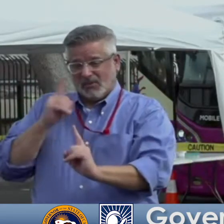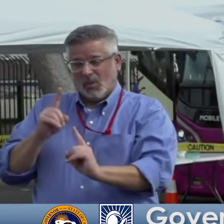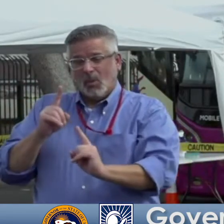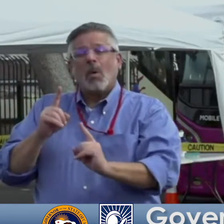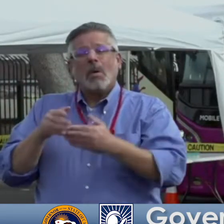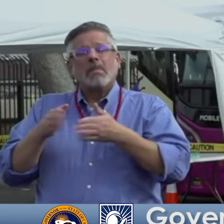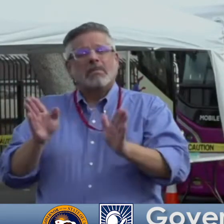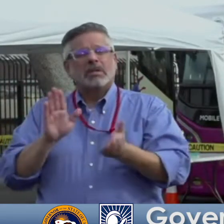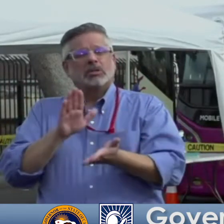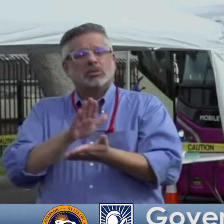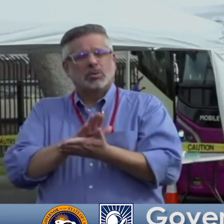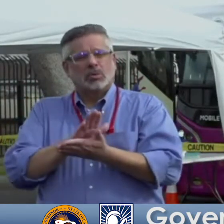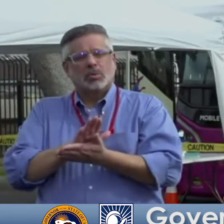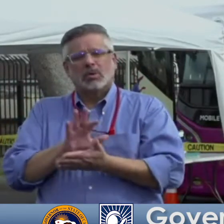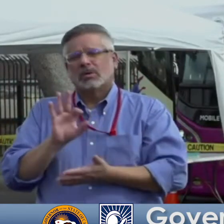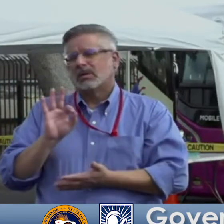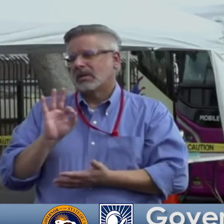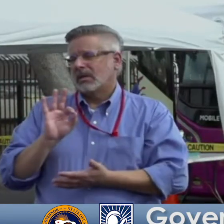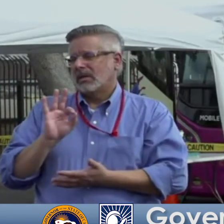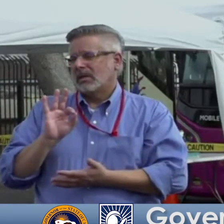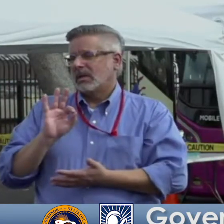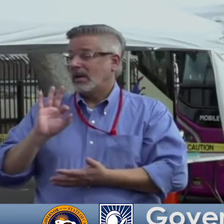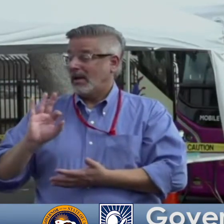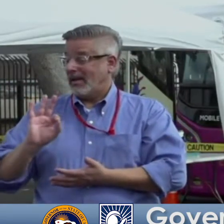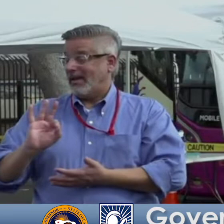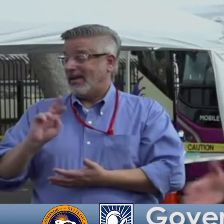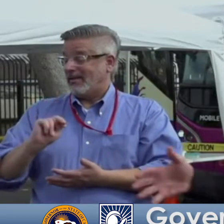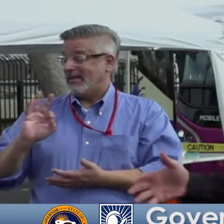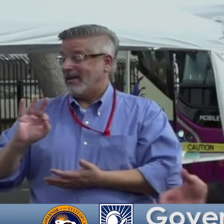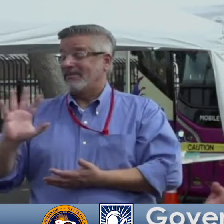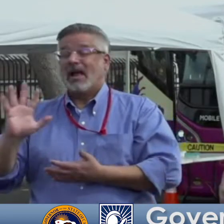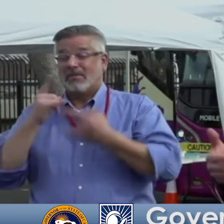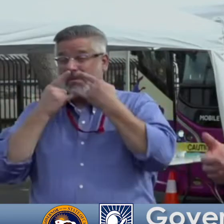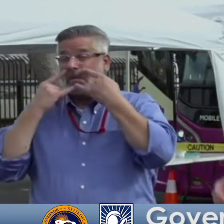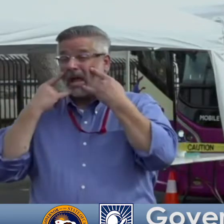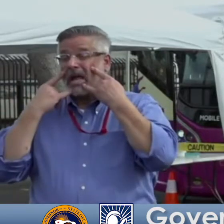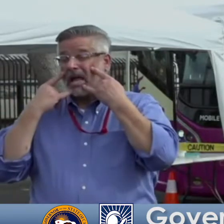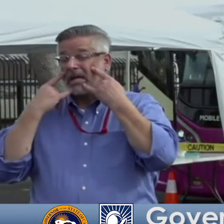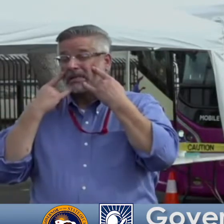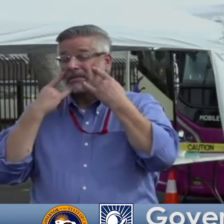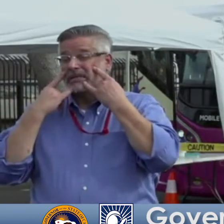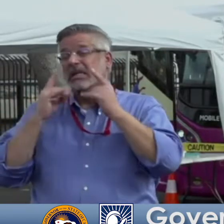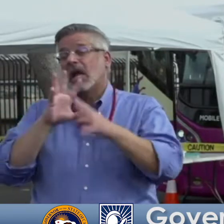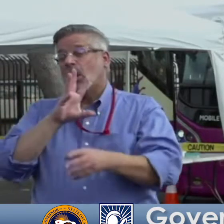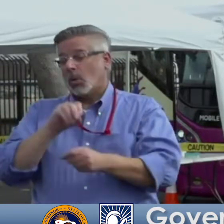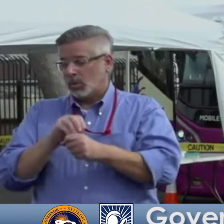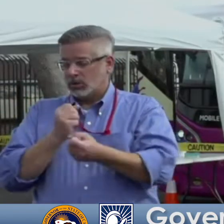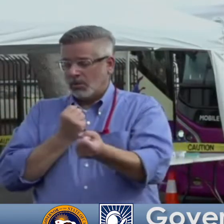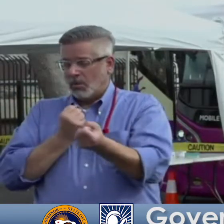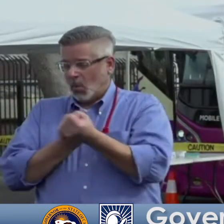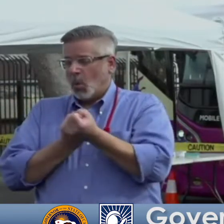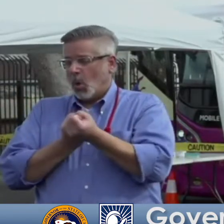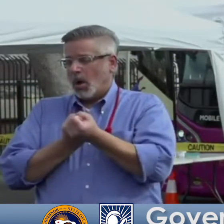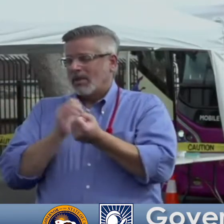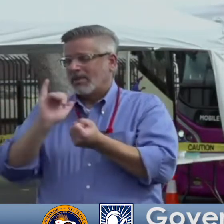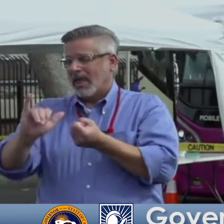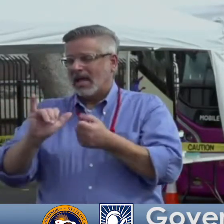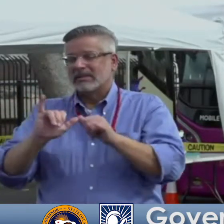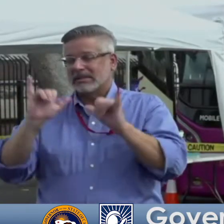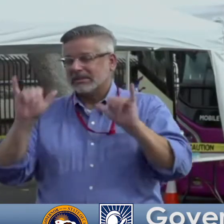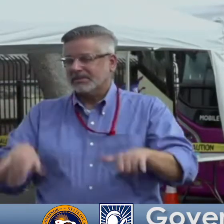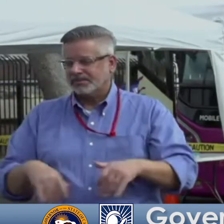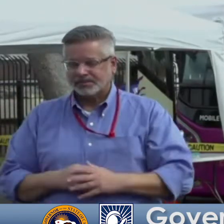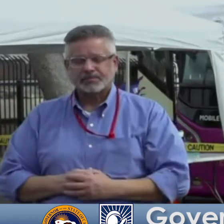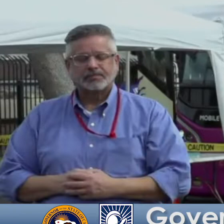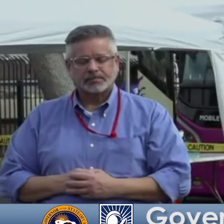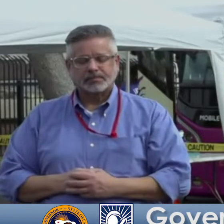public schools, N95s, in addition to the billions and billions of dollars to support their other efforts.